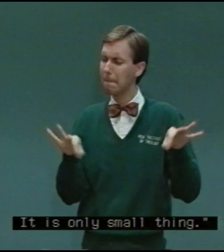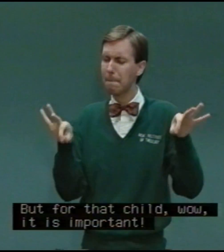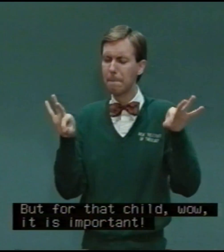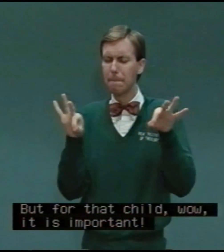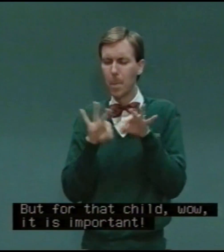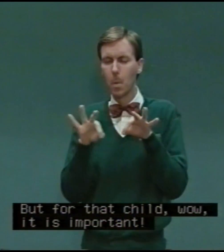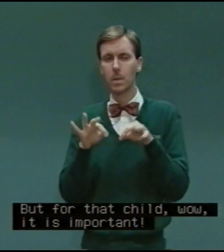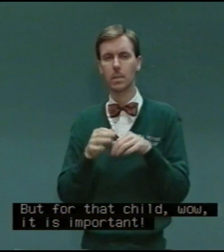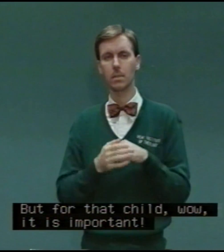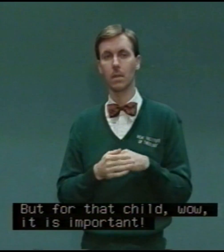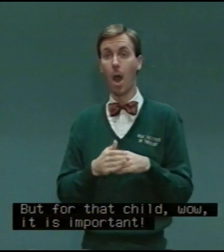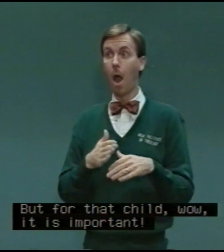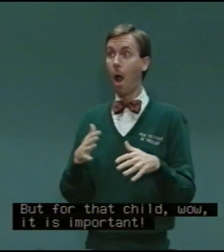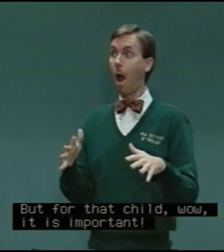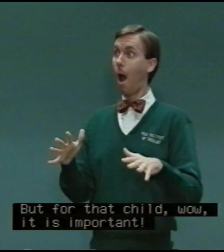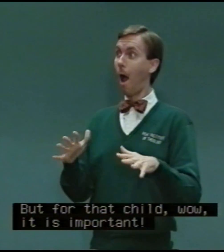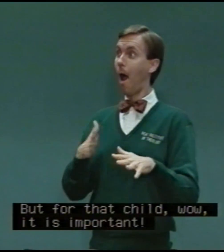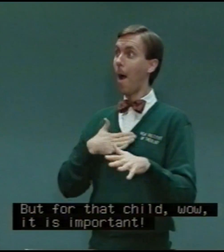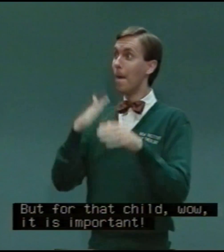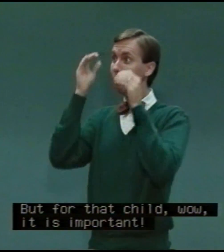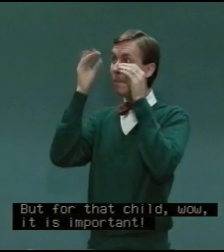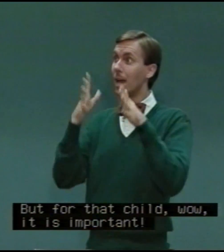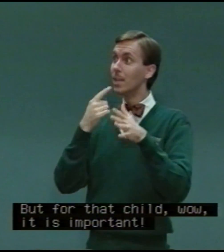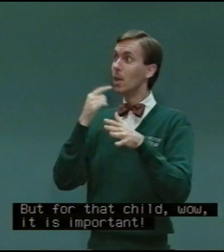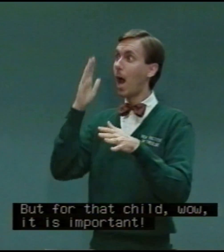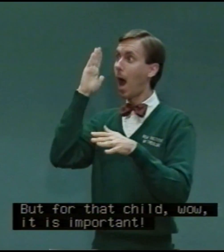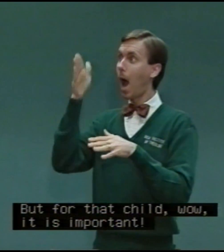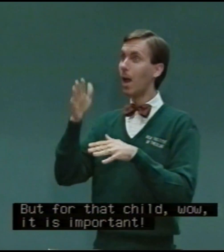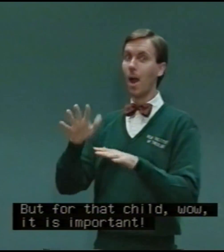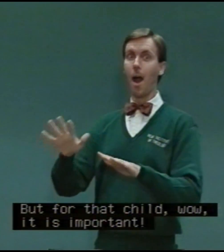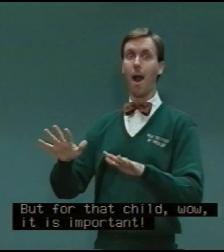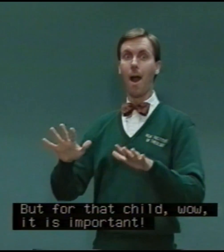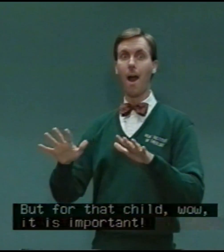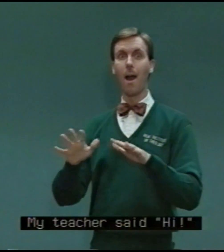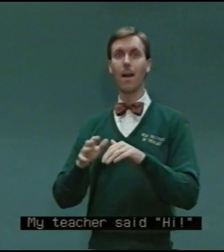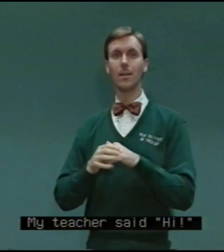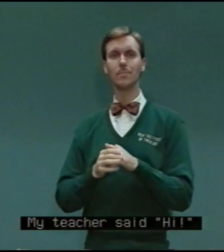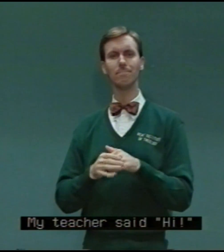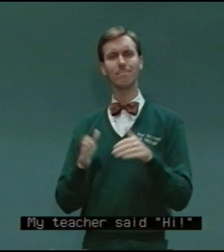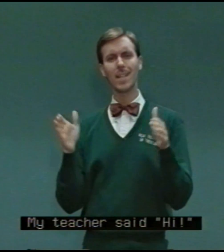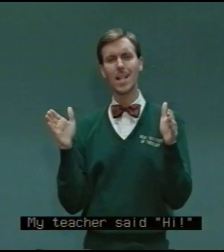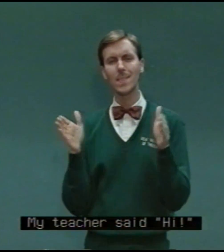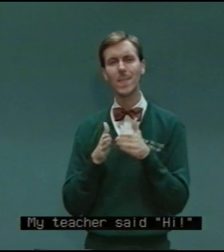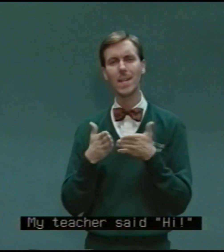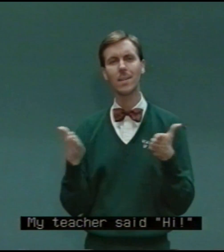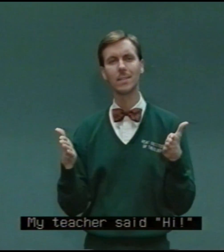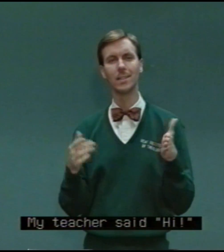thing but for that child wow it is important my teacher said hi